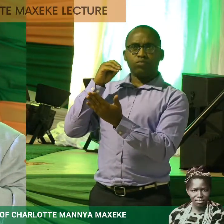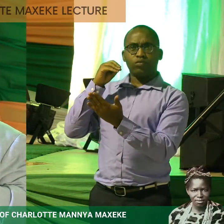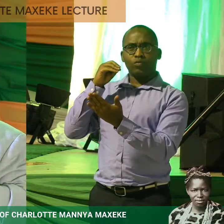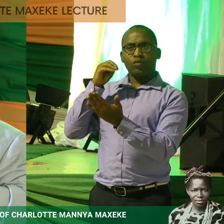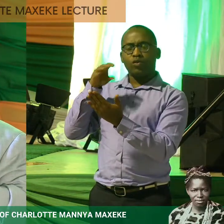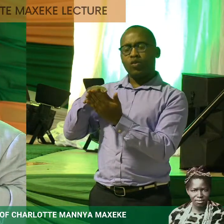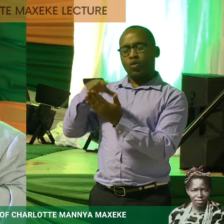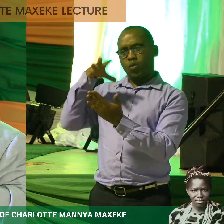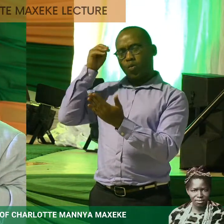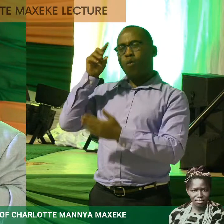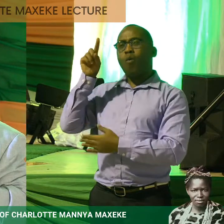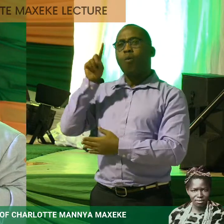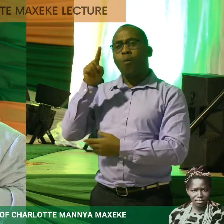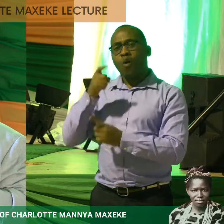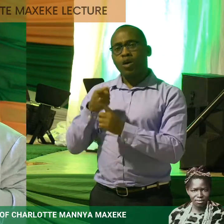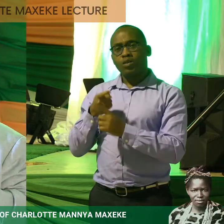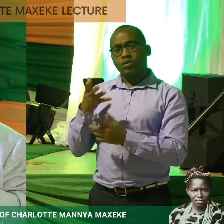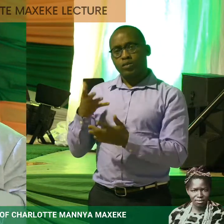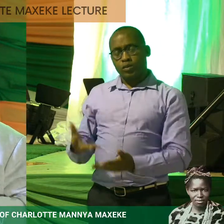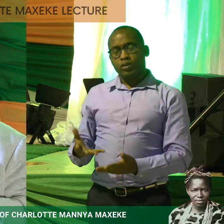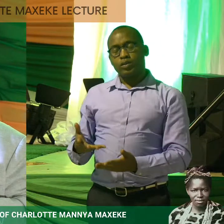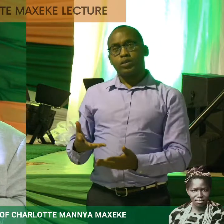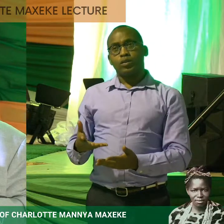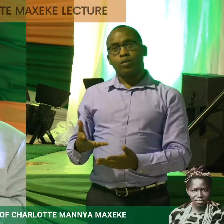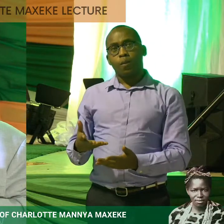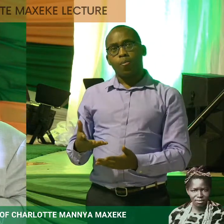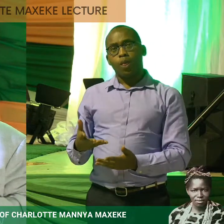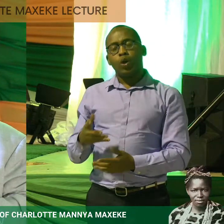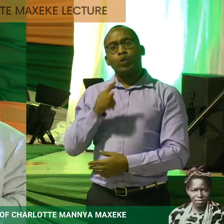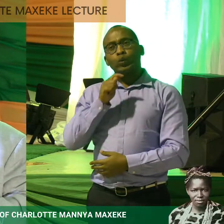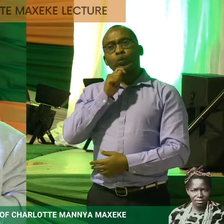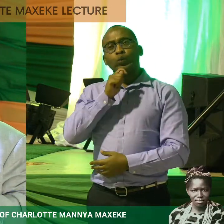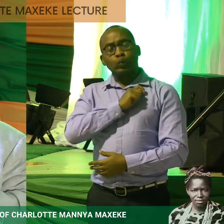bonisa kanye kanye uba eneneni lo muntu singaye